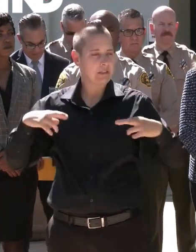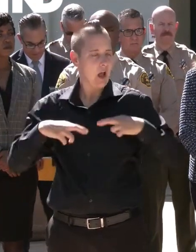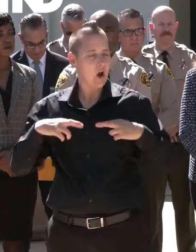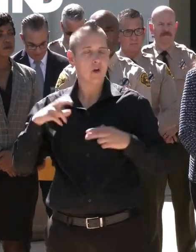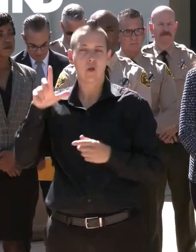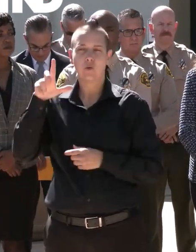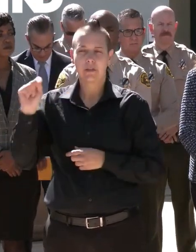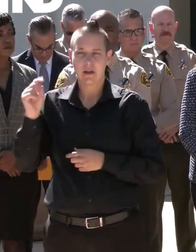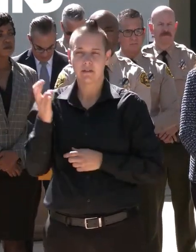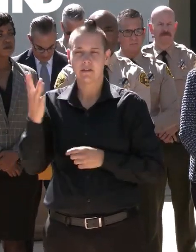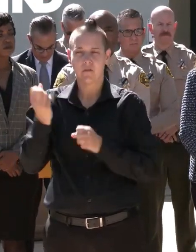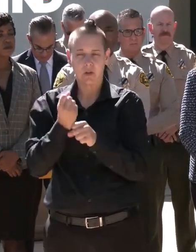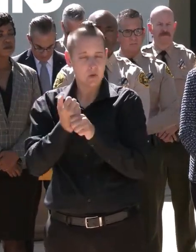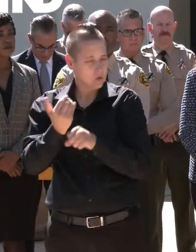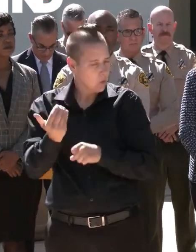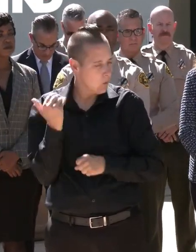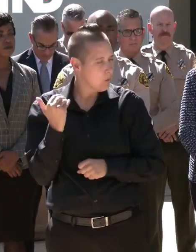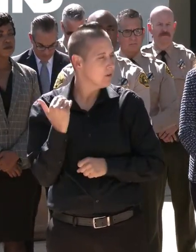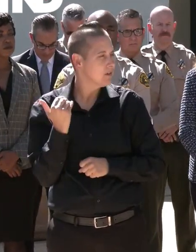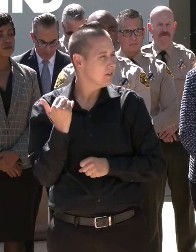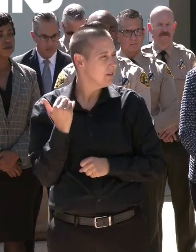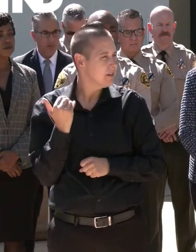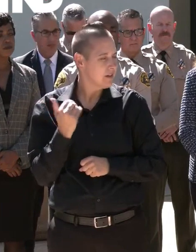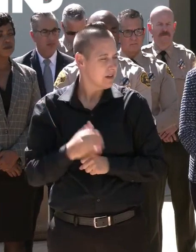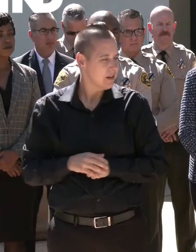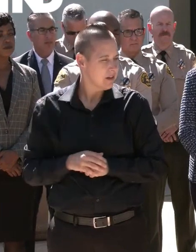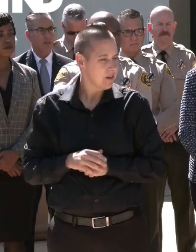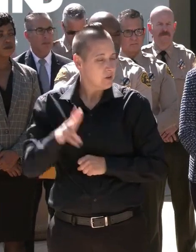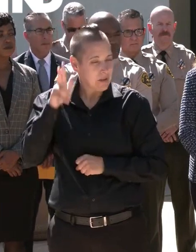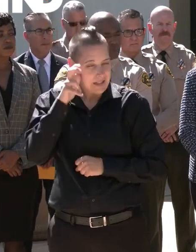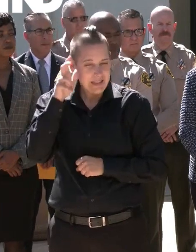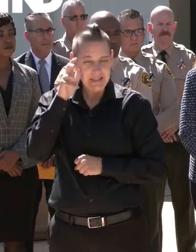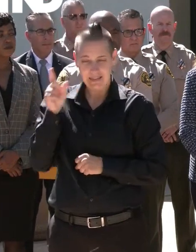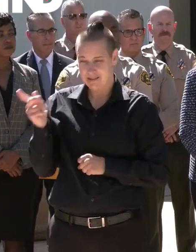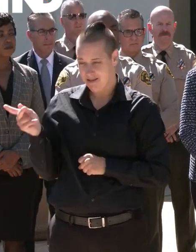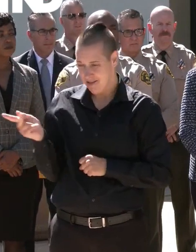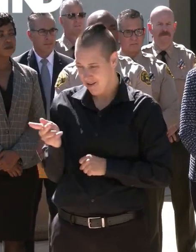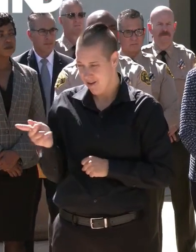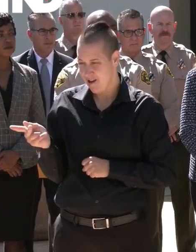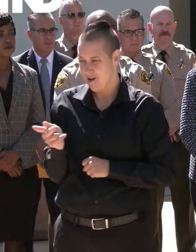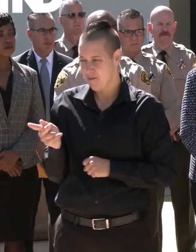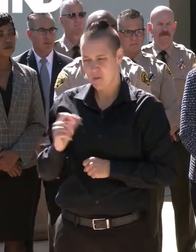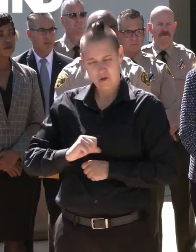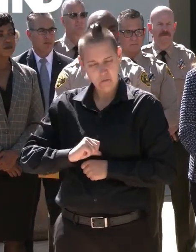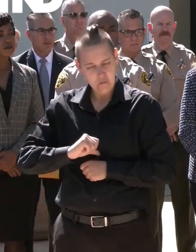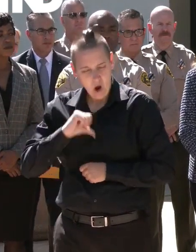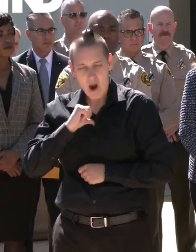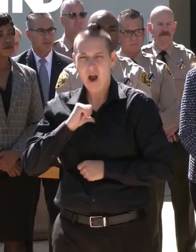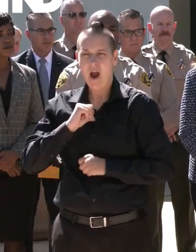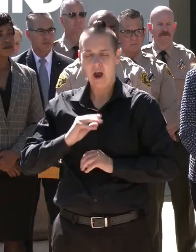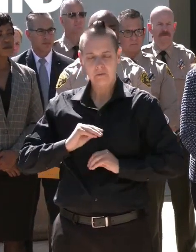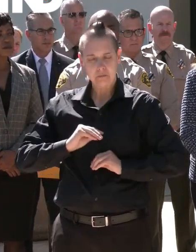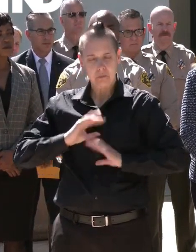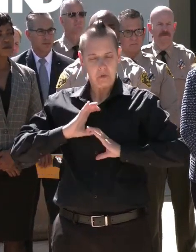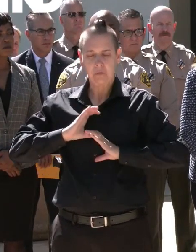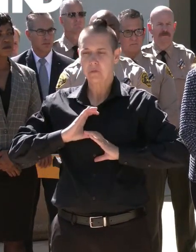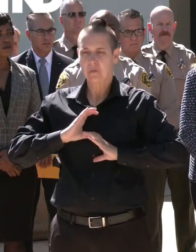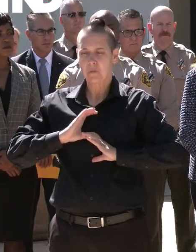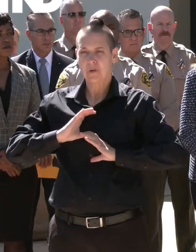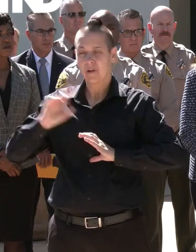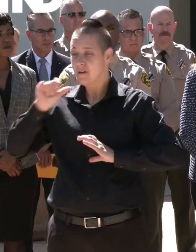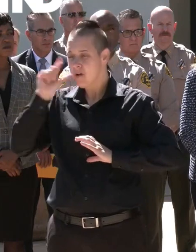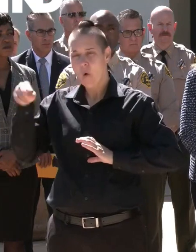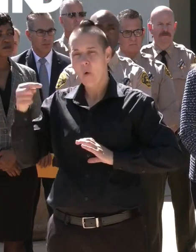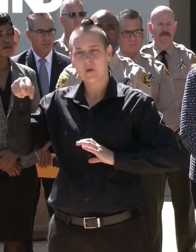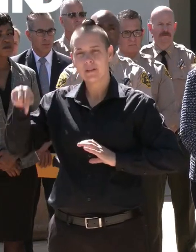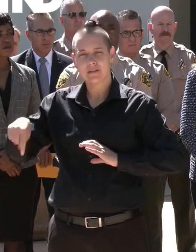as a lieutenant several years ago. To listen to them with the pride they have, not only in this